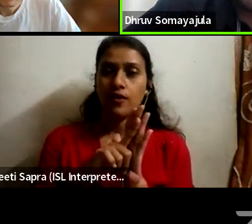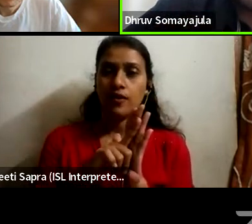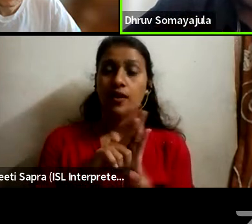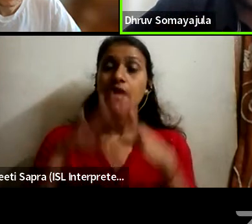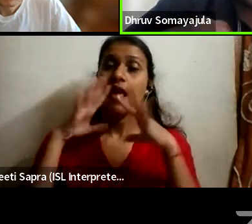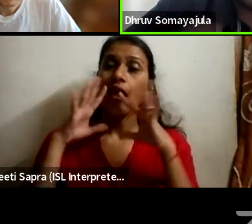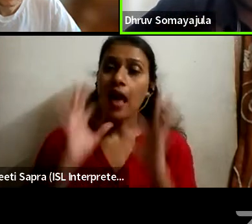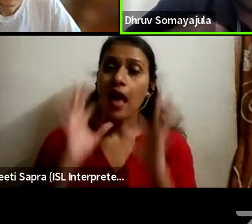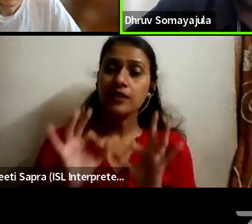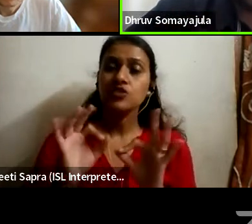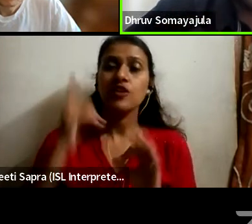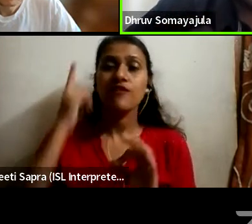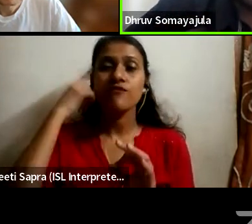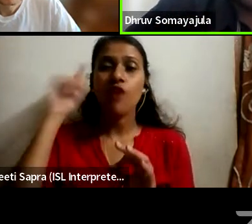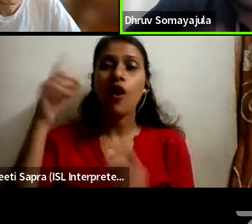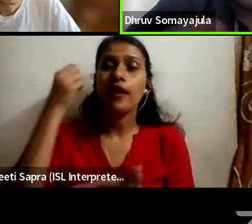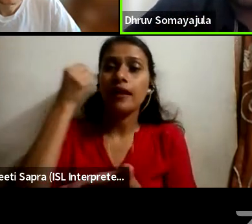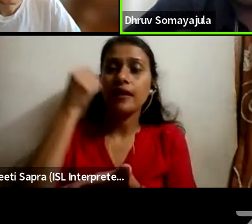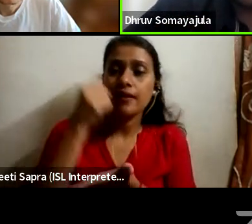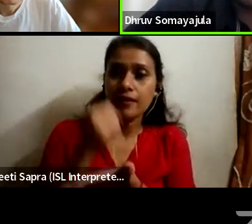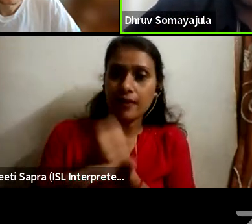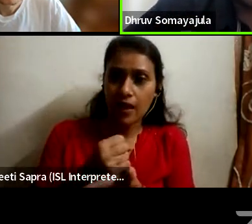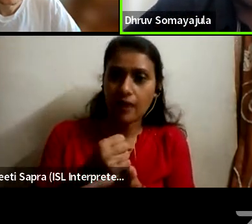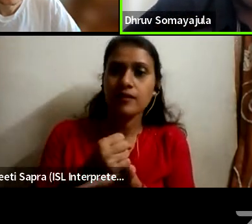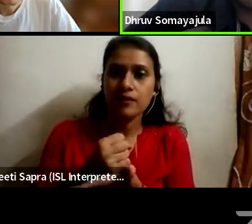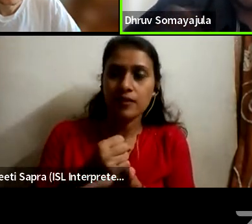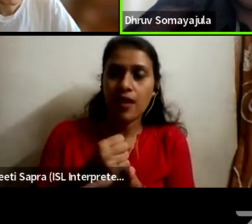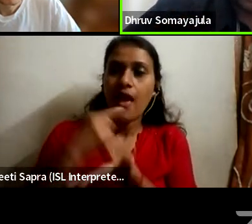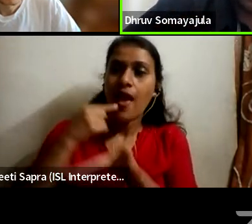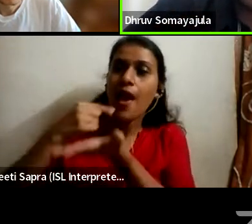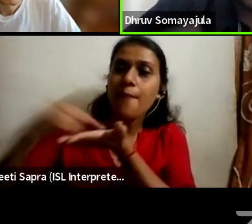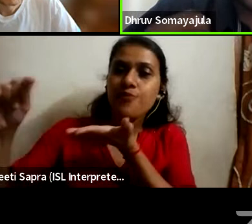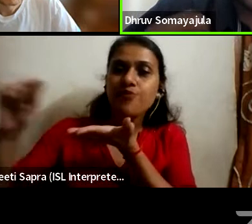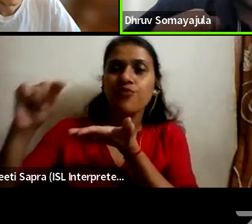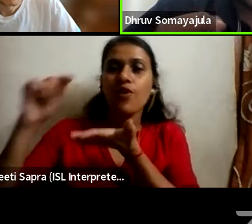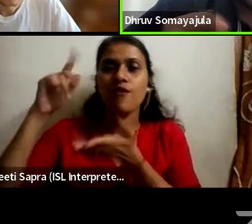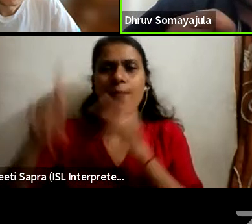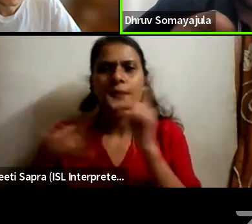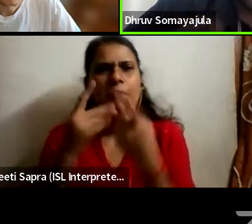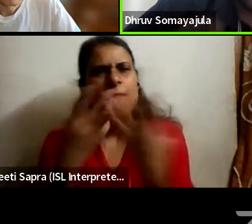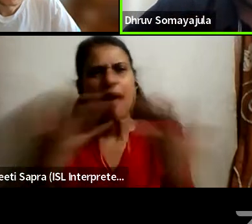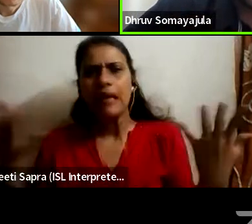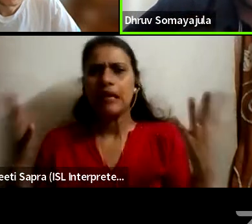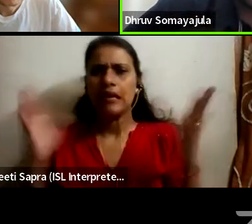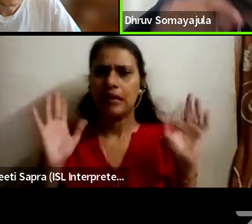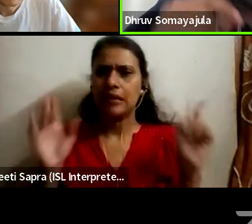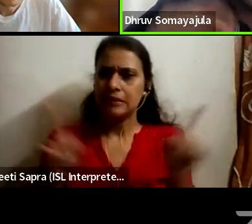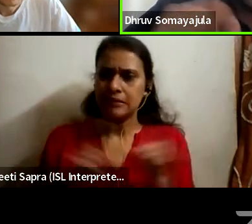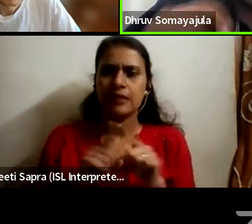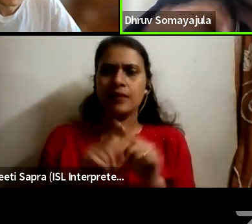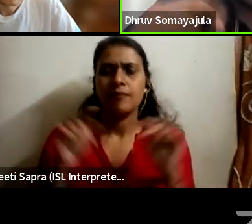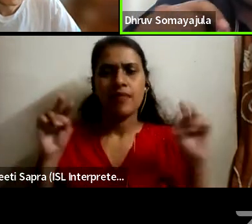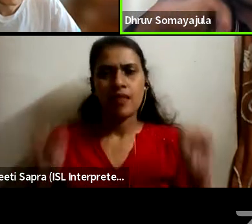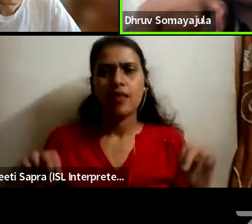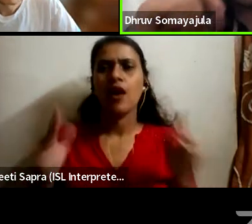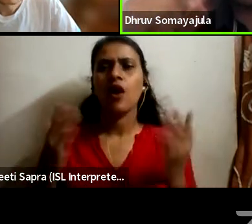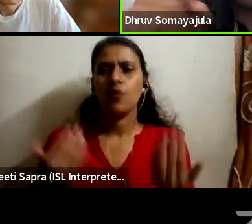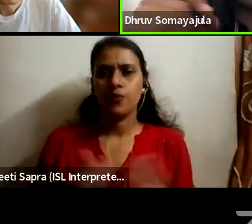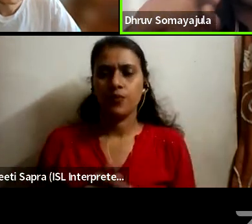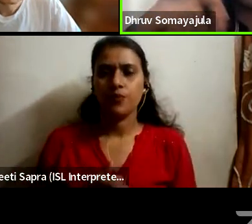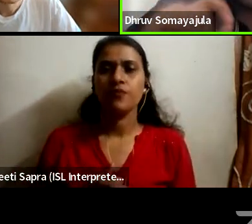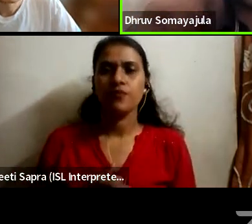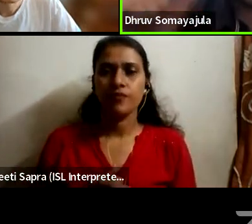actualizing the rights that are needed to be granted to a lot of citizens right away, and we can then address